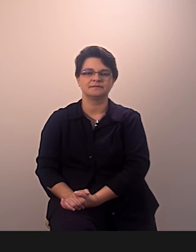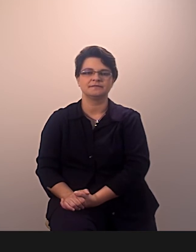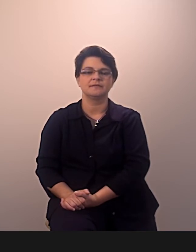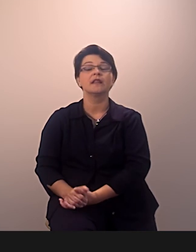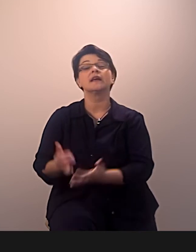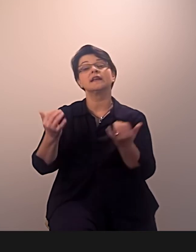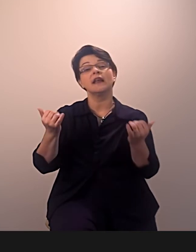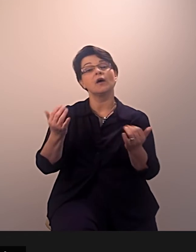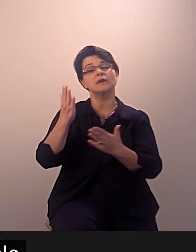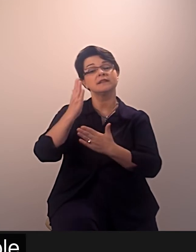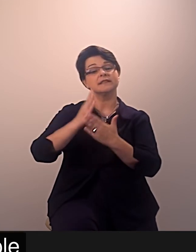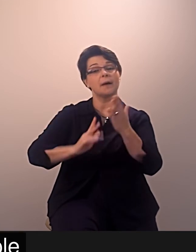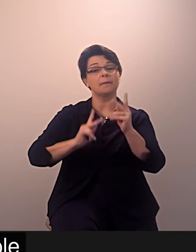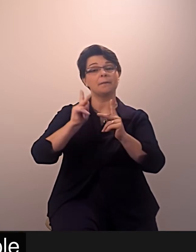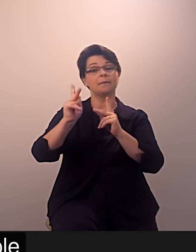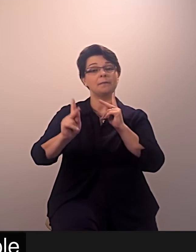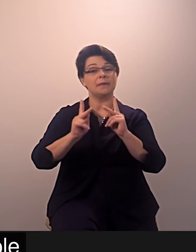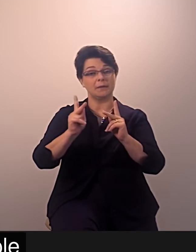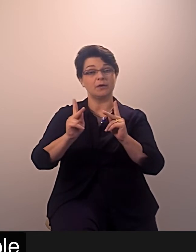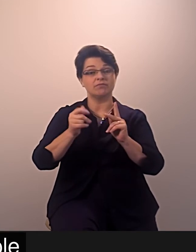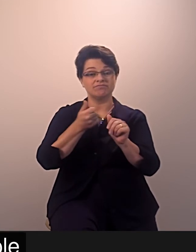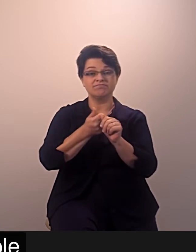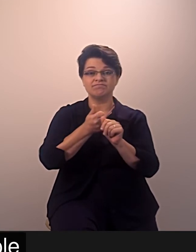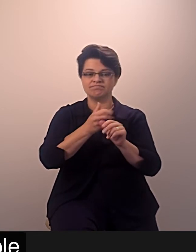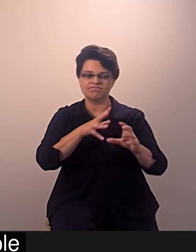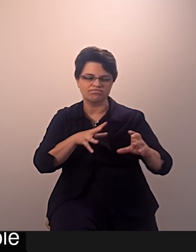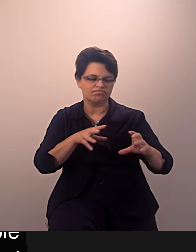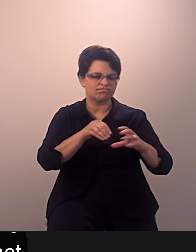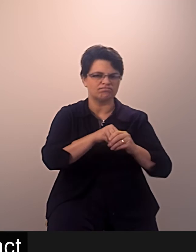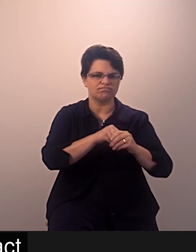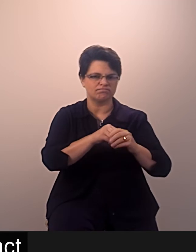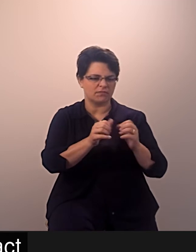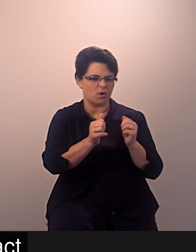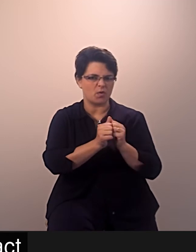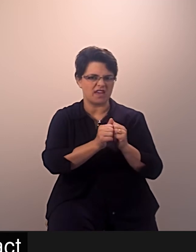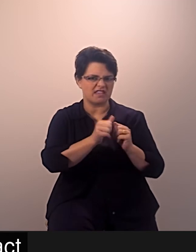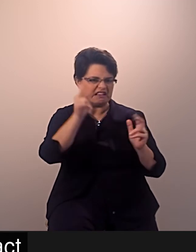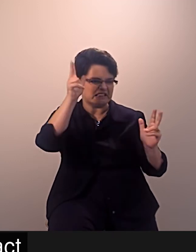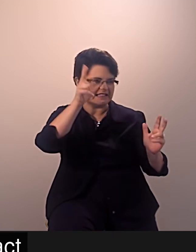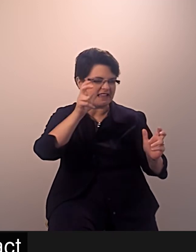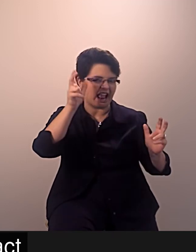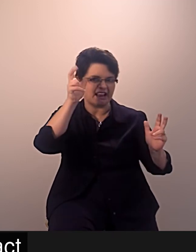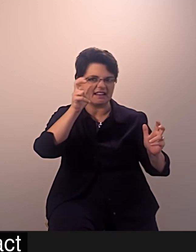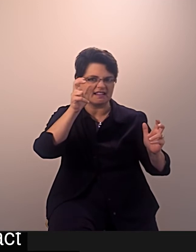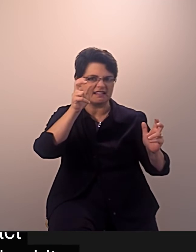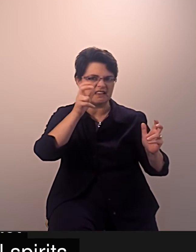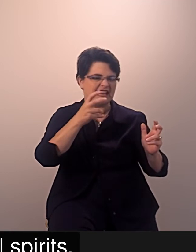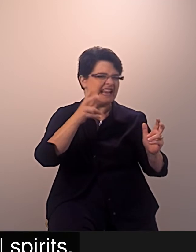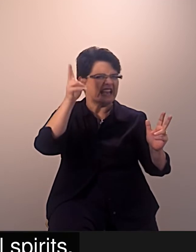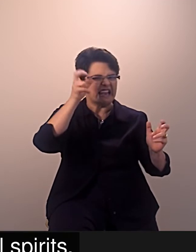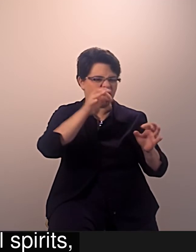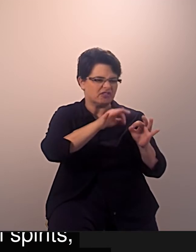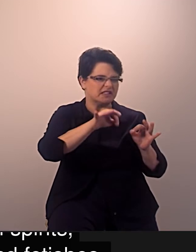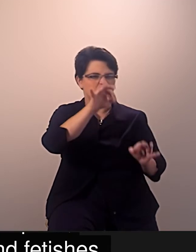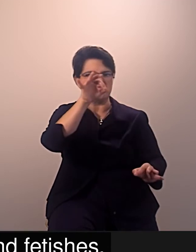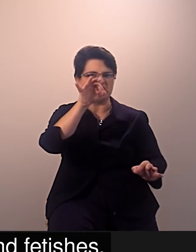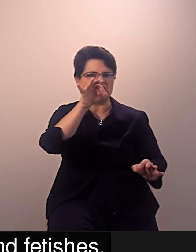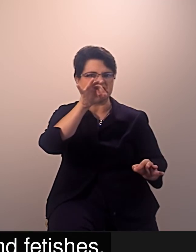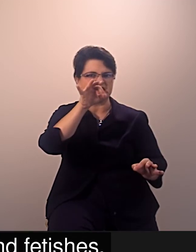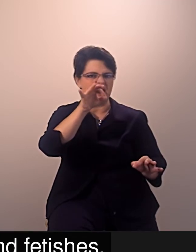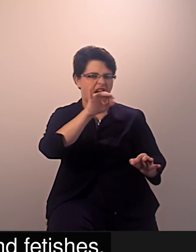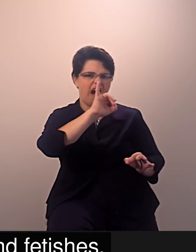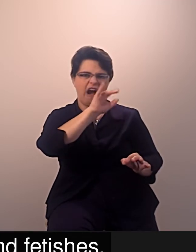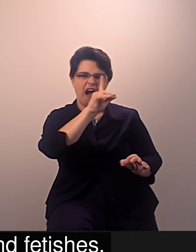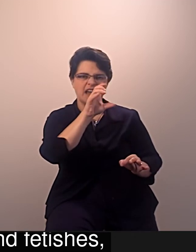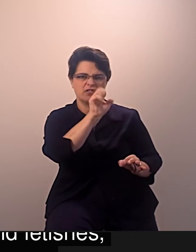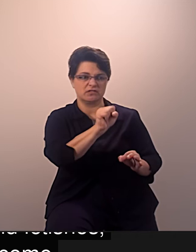Some people are in contact with Satan or evil spirits, or believe in idols and fetishes before they become followers